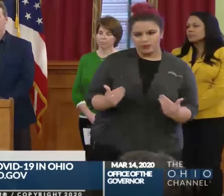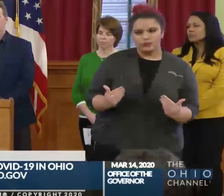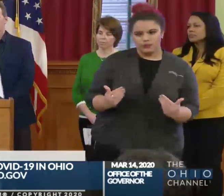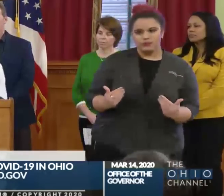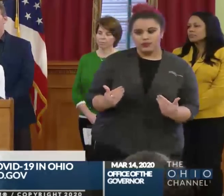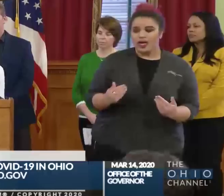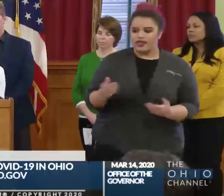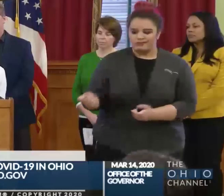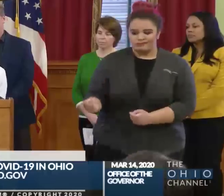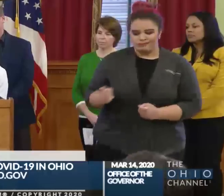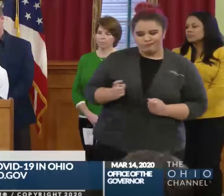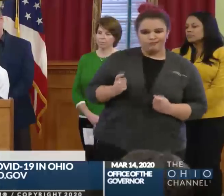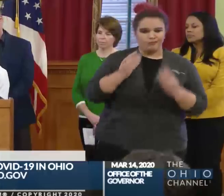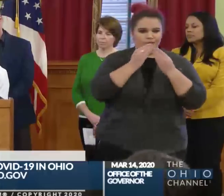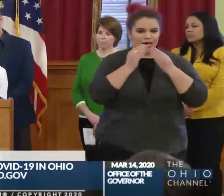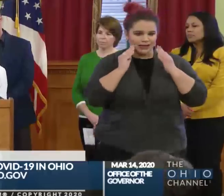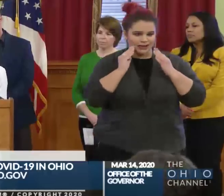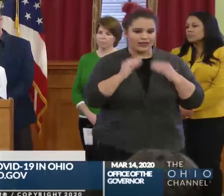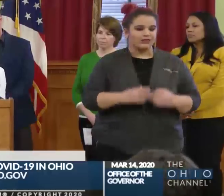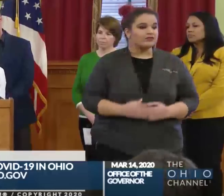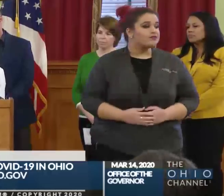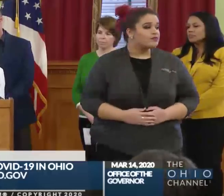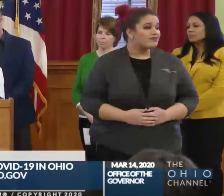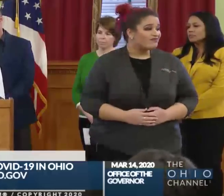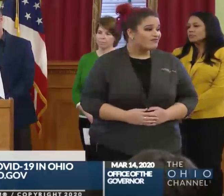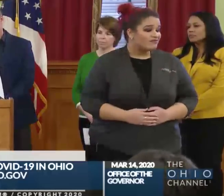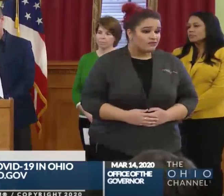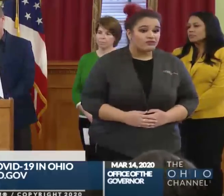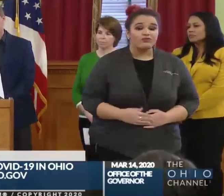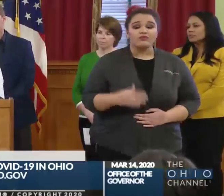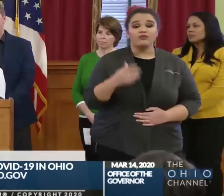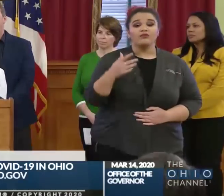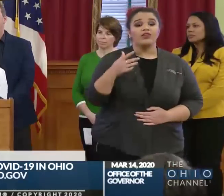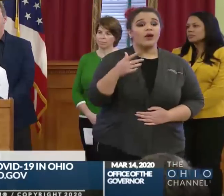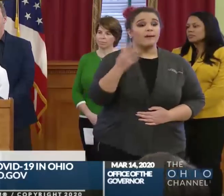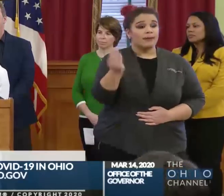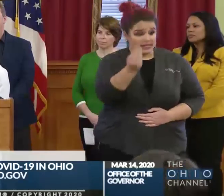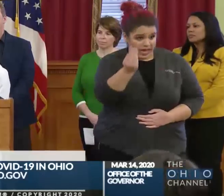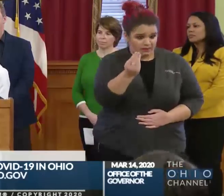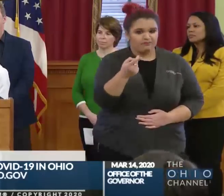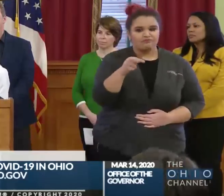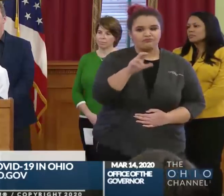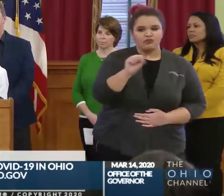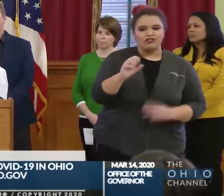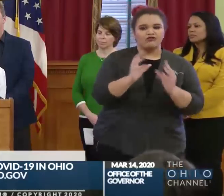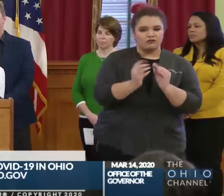Yes, so we'll have a lot more details at a press conference, which we will have on Monday.